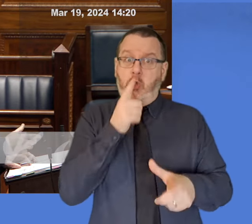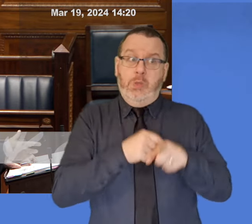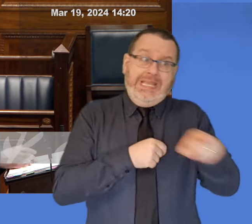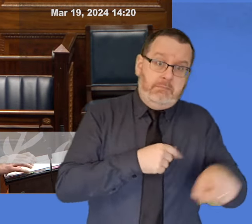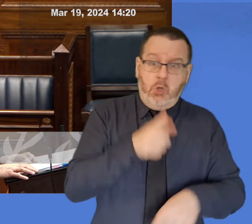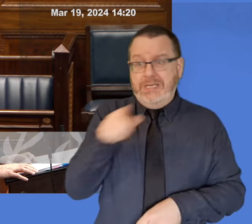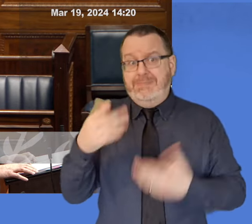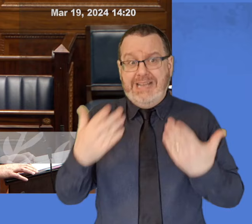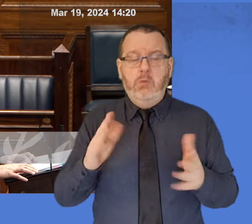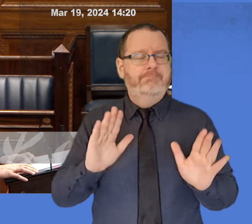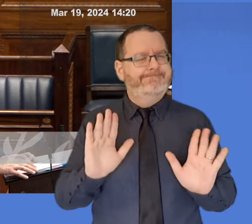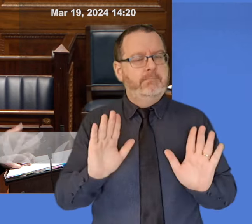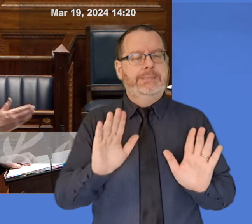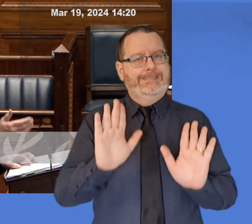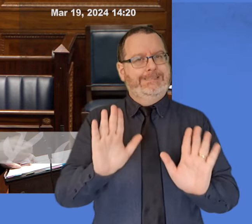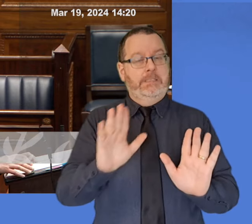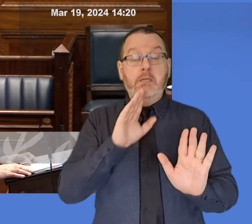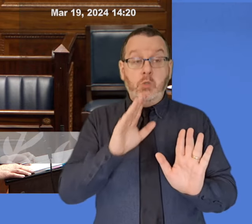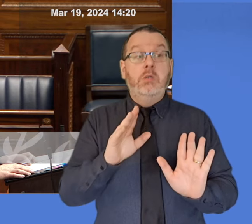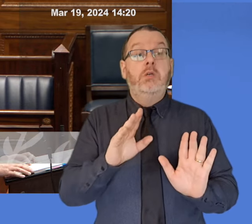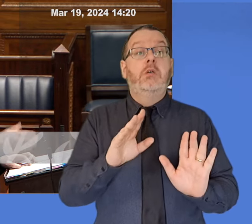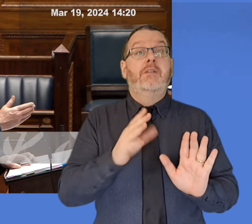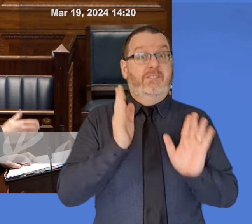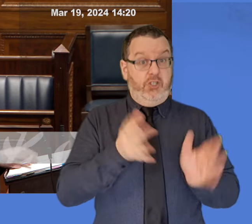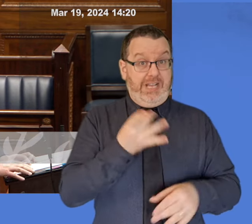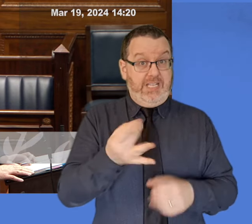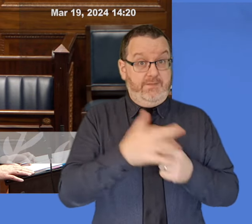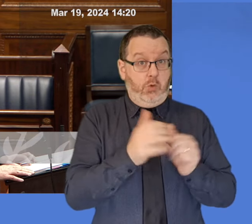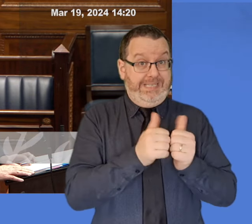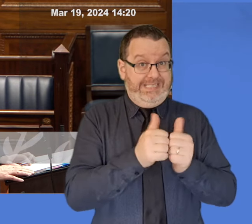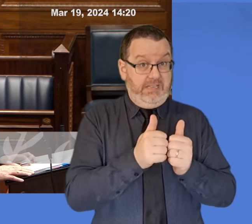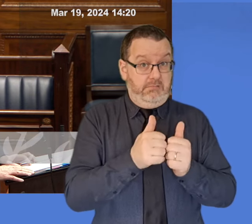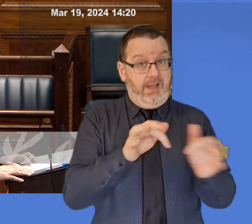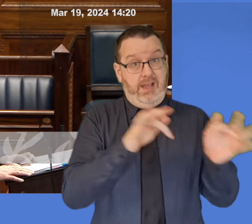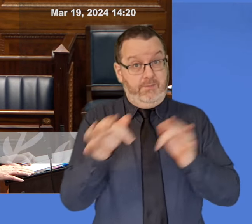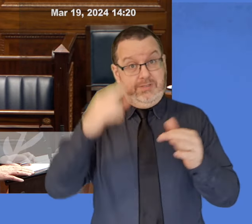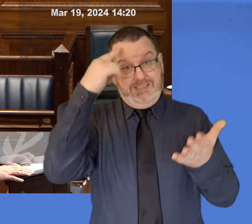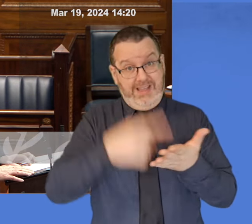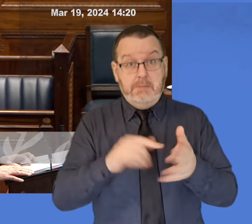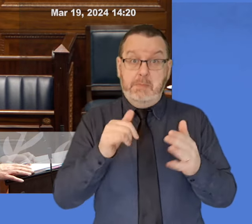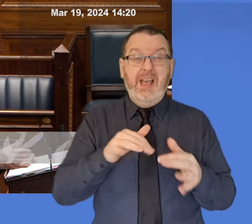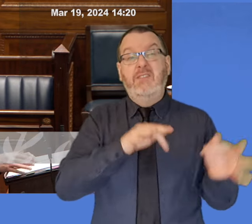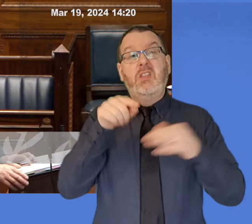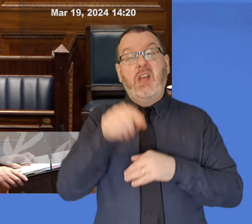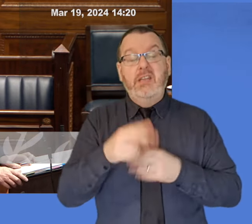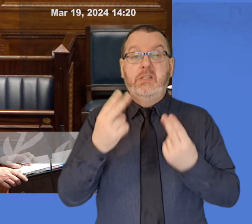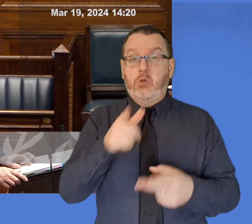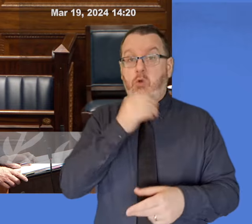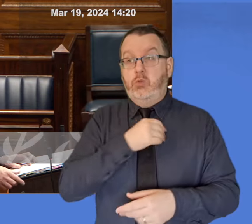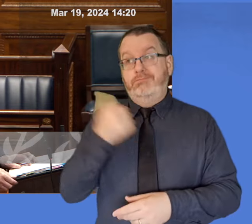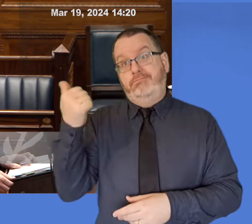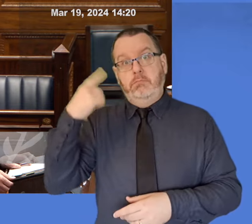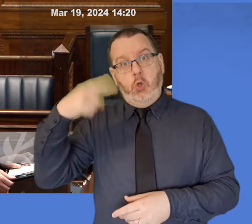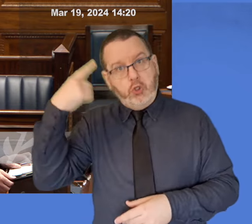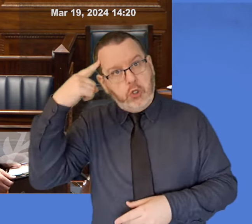shaping up and we have asked for a meeting, then if we have to go to London or if we need to go to America to talk to people about that there, then that's what we'll do